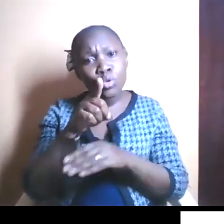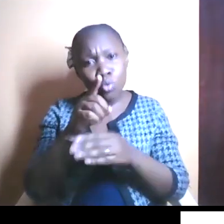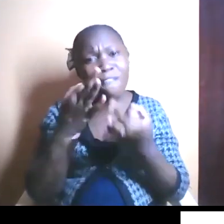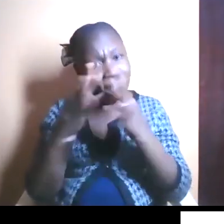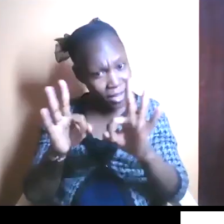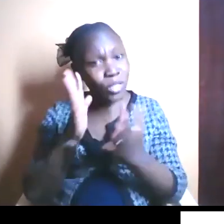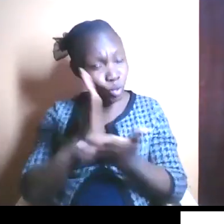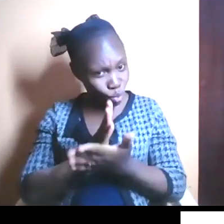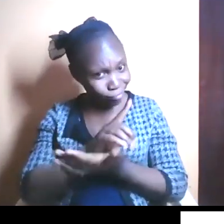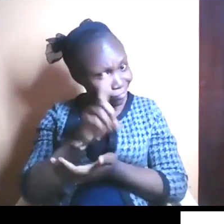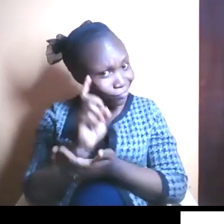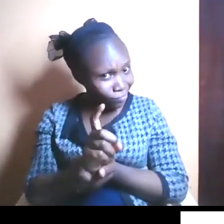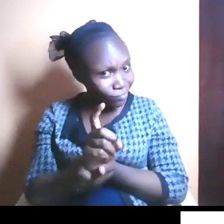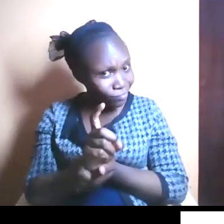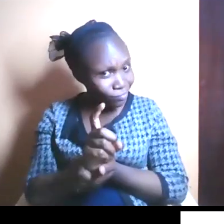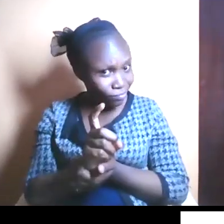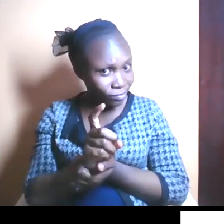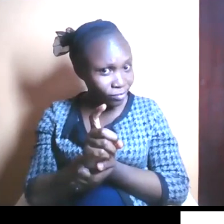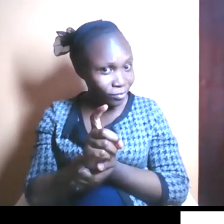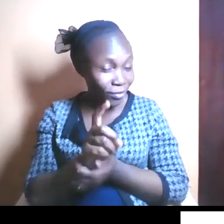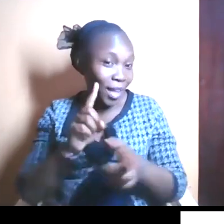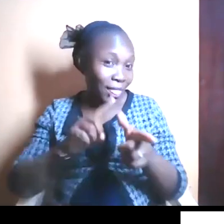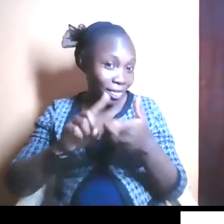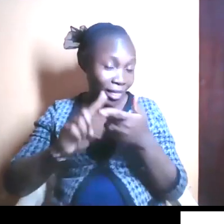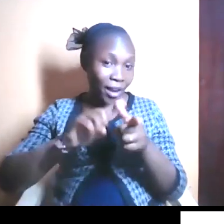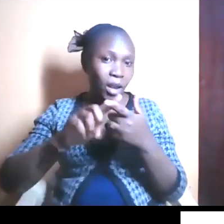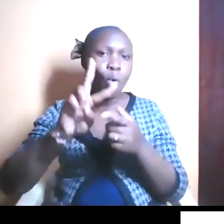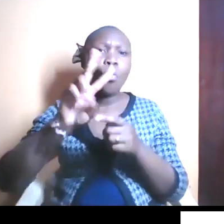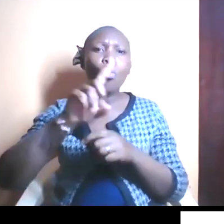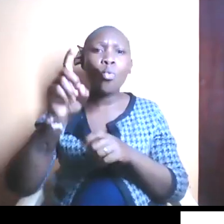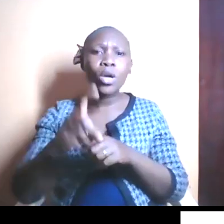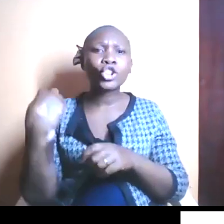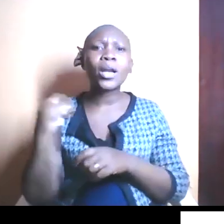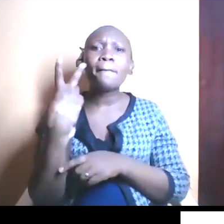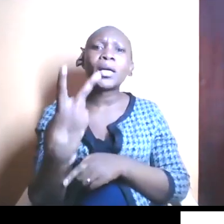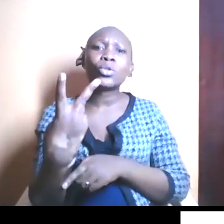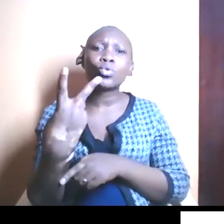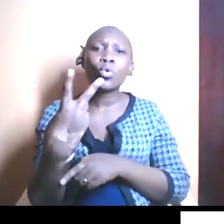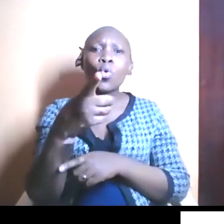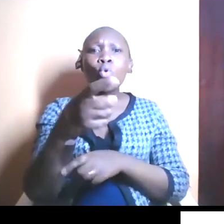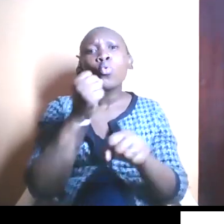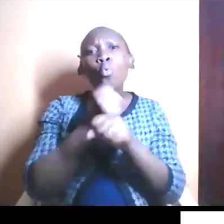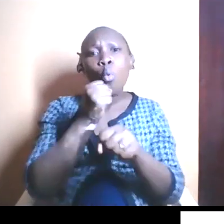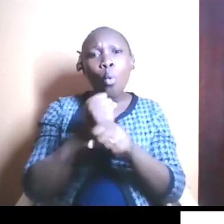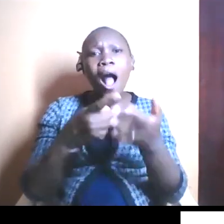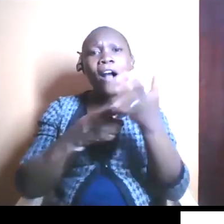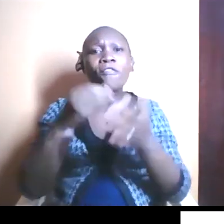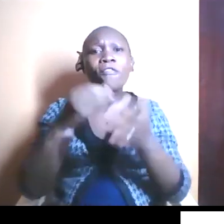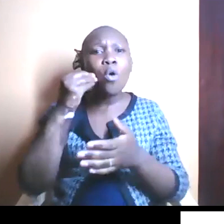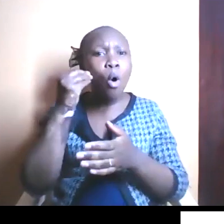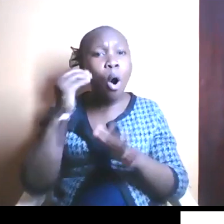indeed? My next question is, are you working from home or are you living at